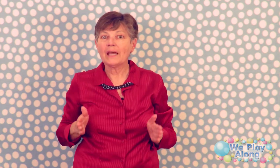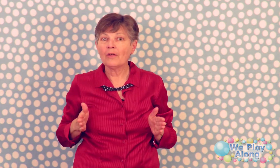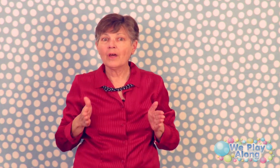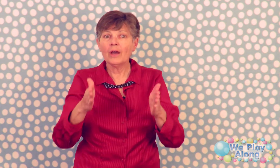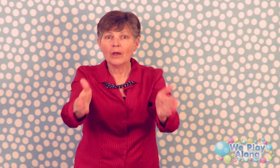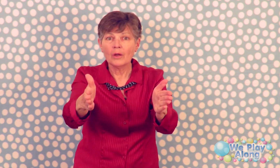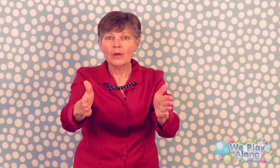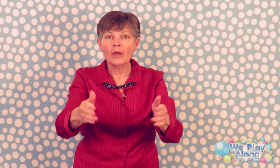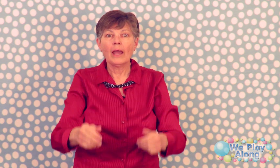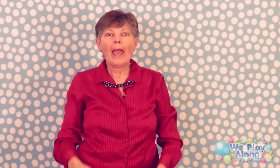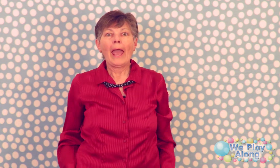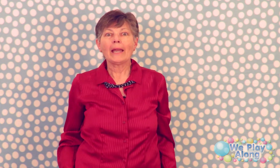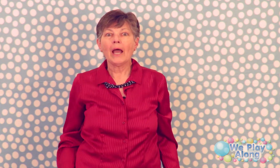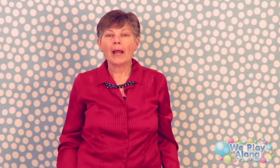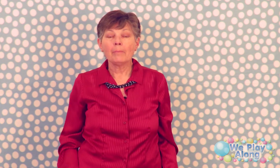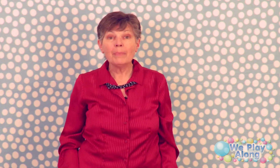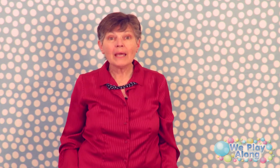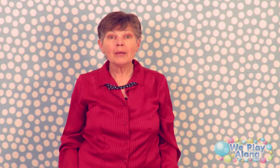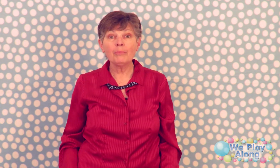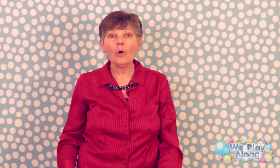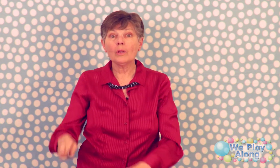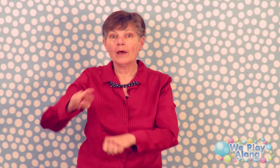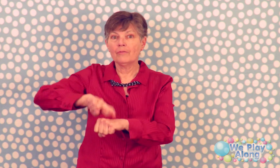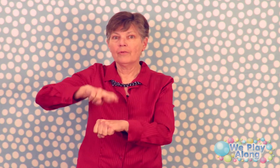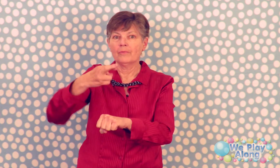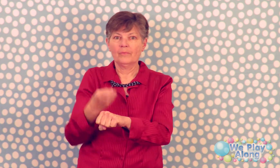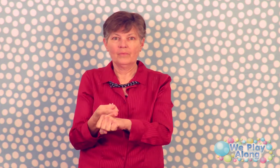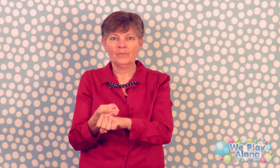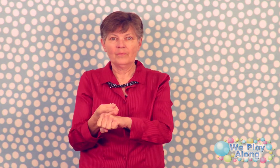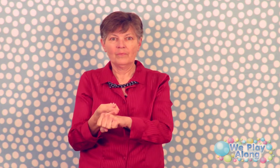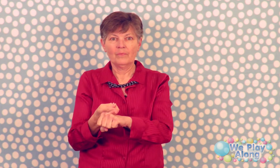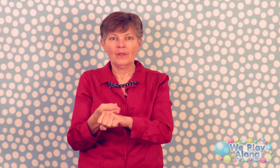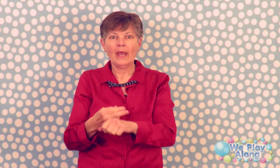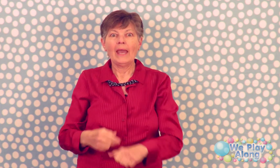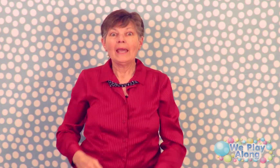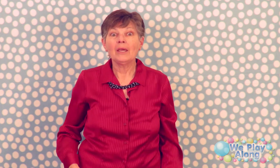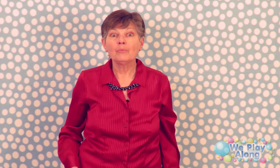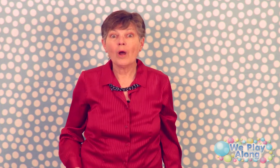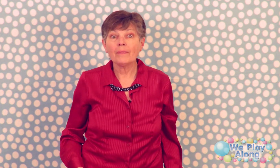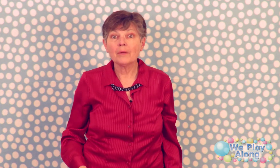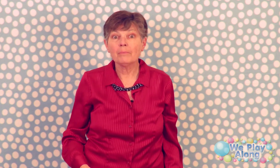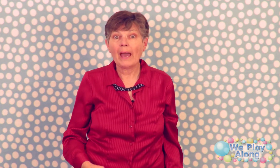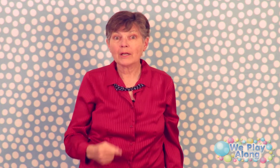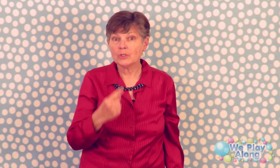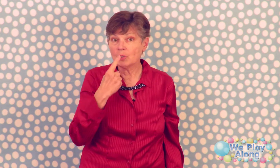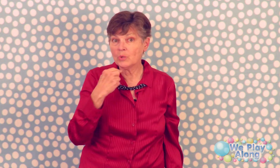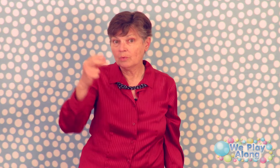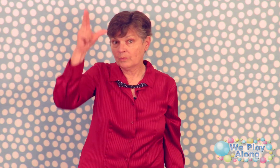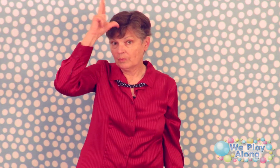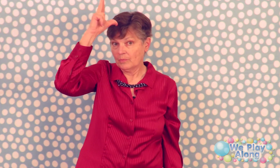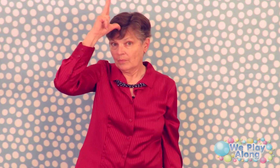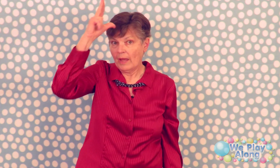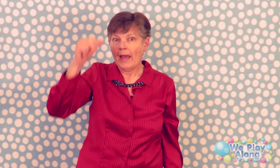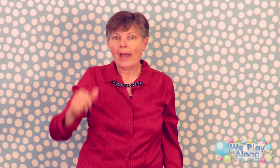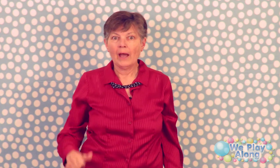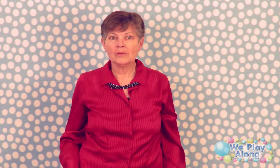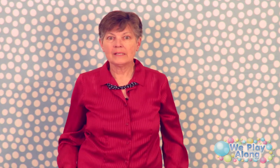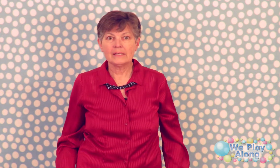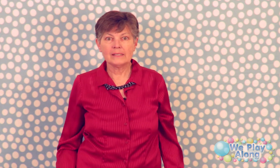down and got a big bowl he brought them back to house and